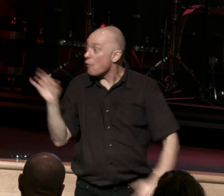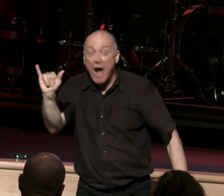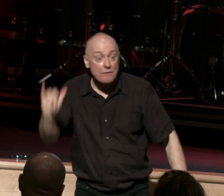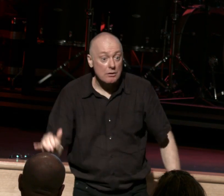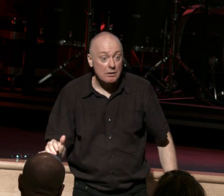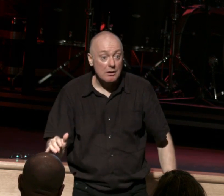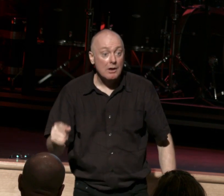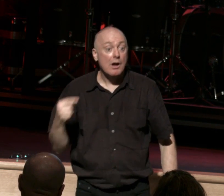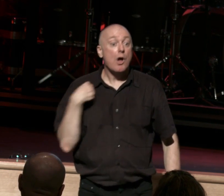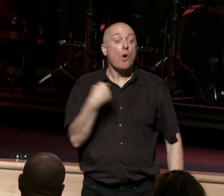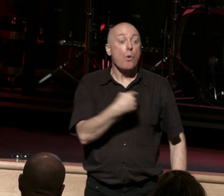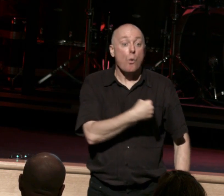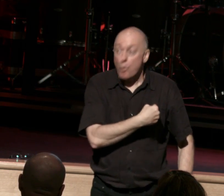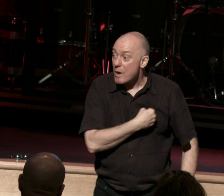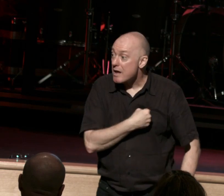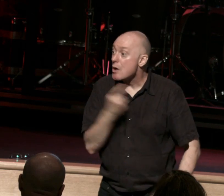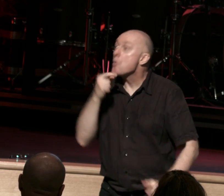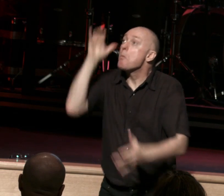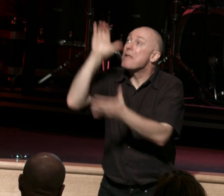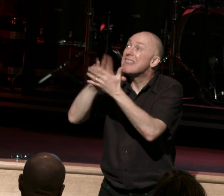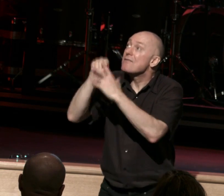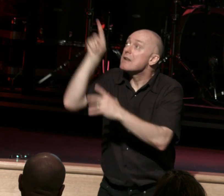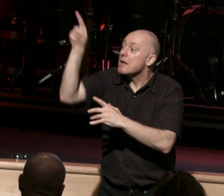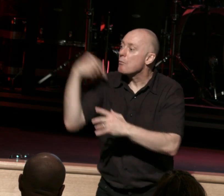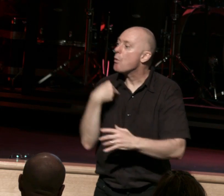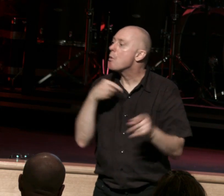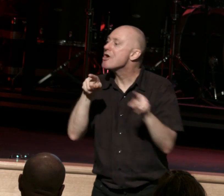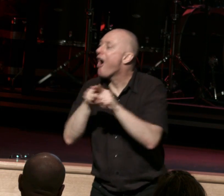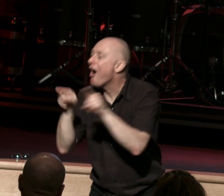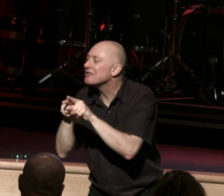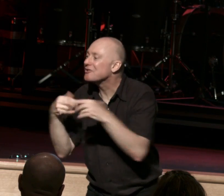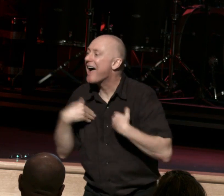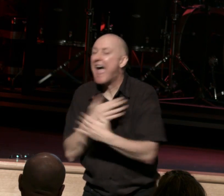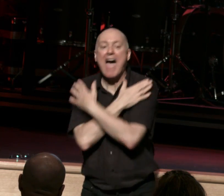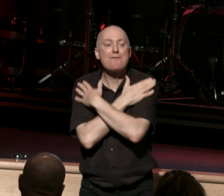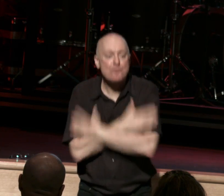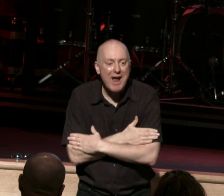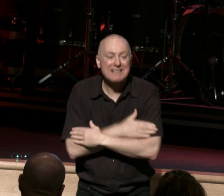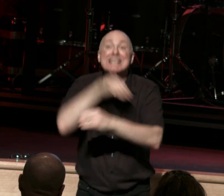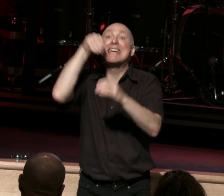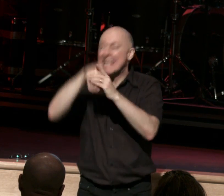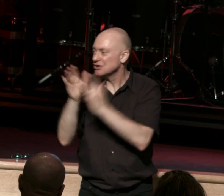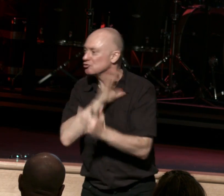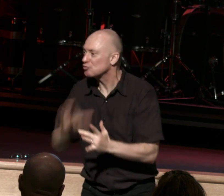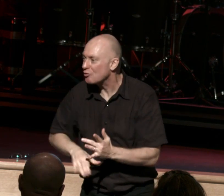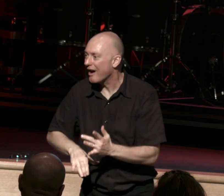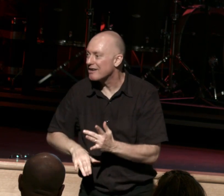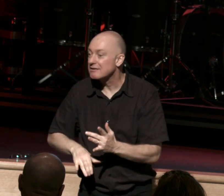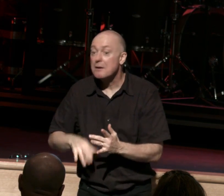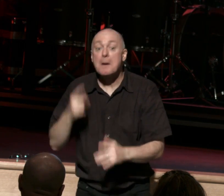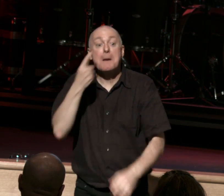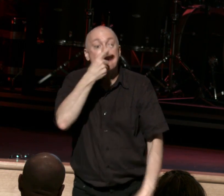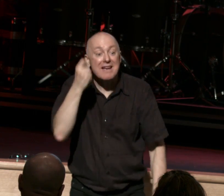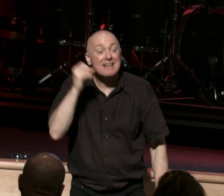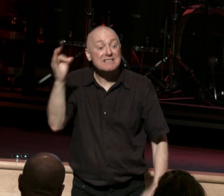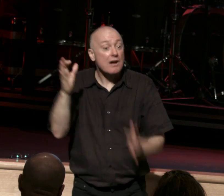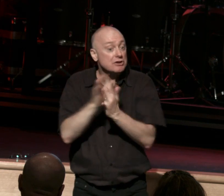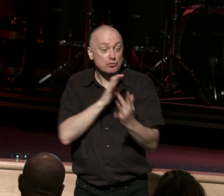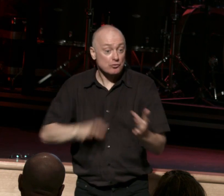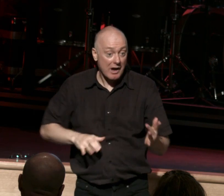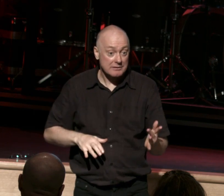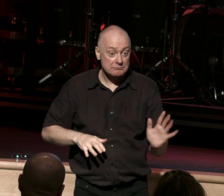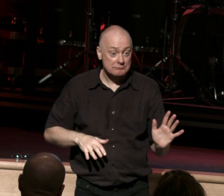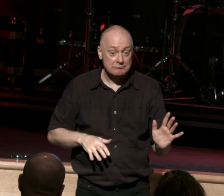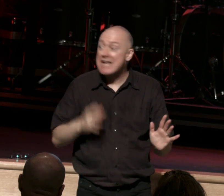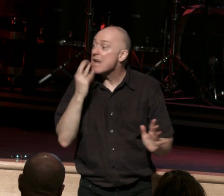forever, we, as genuine believers in him, we also have rest in Jesus Christ, all because